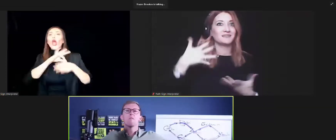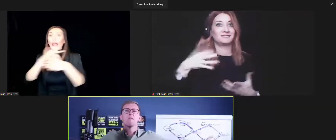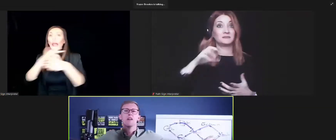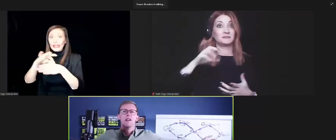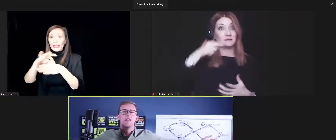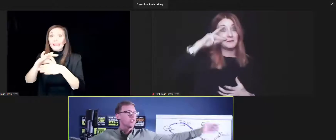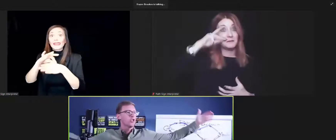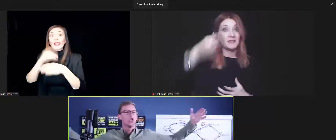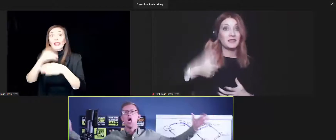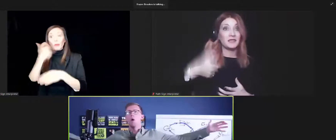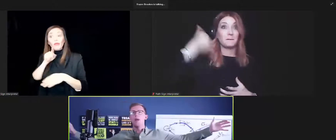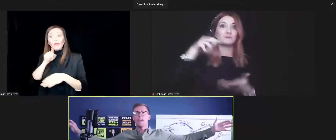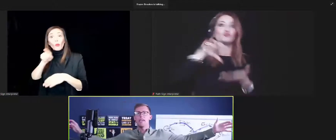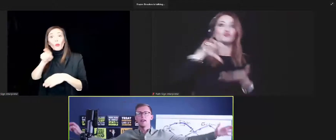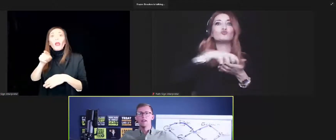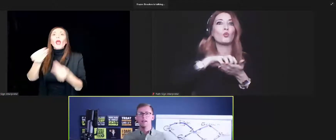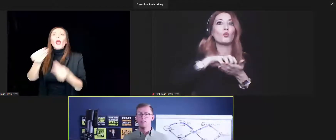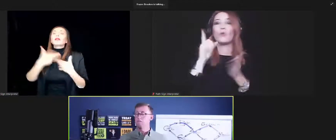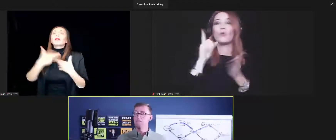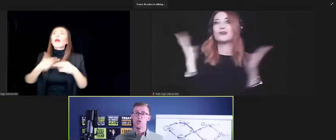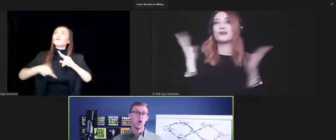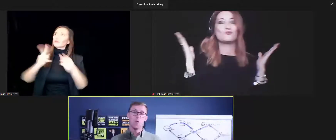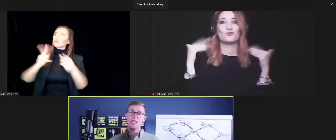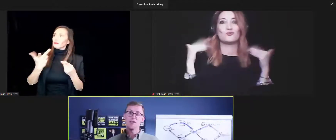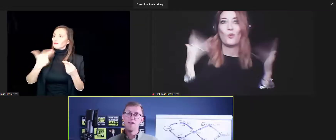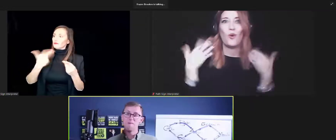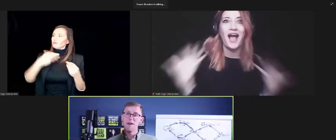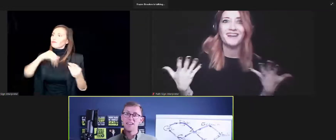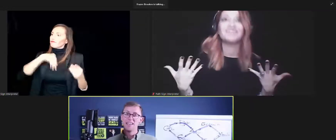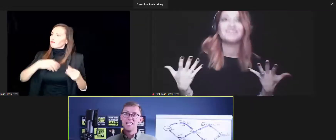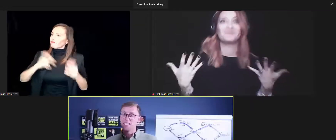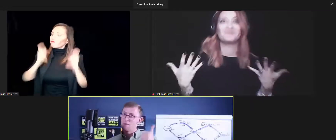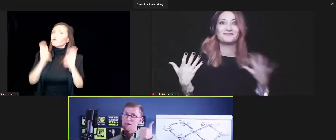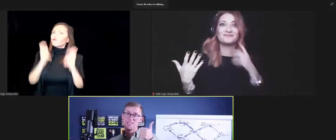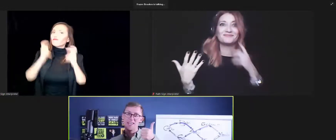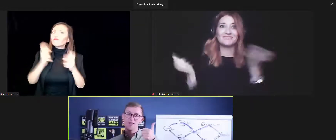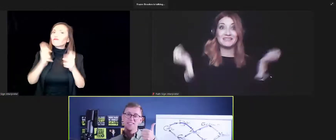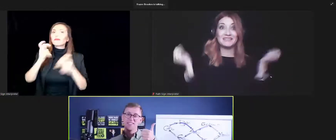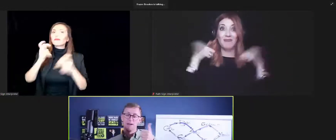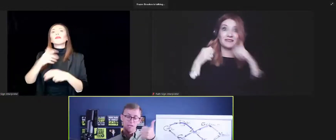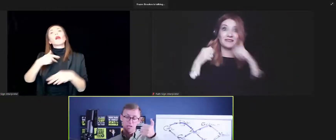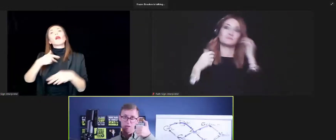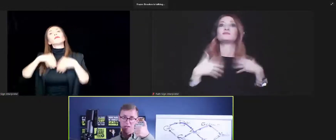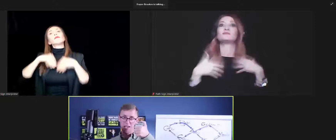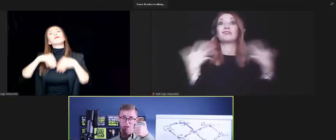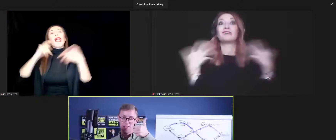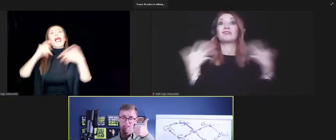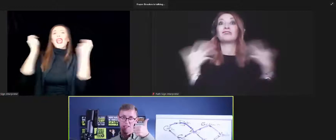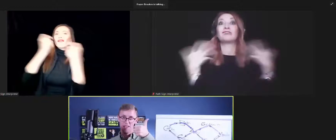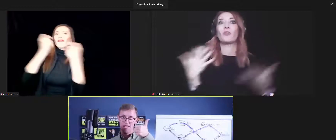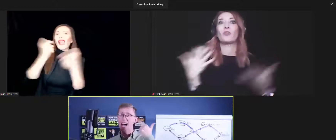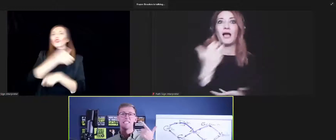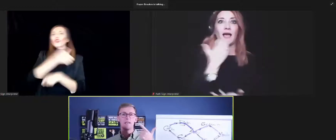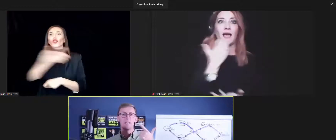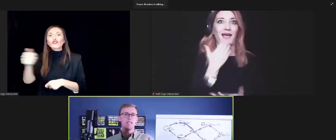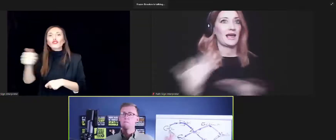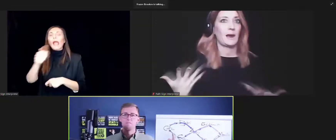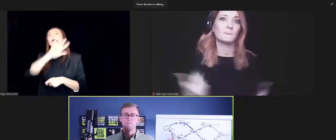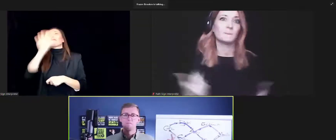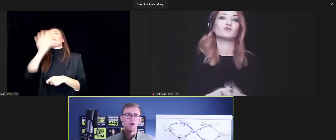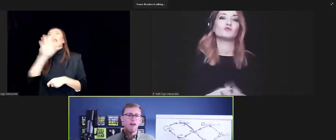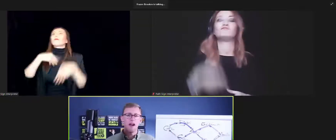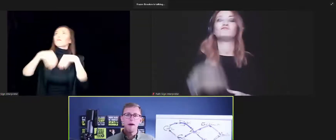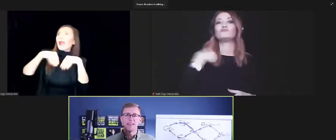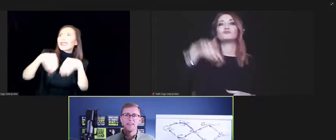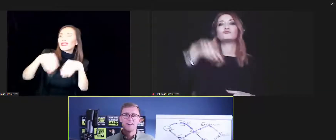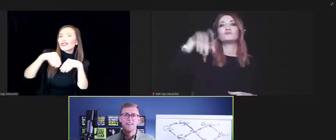year. That's 2 a week. 2 a week's not very many. That's a presentation, a business presentation, and a team meeting. It's not